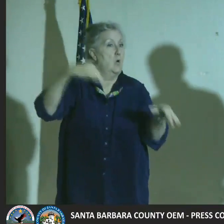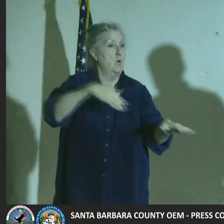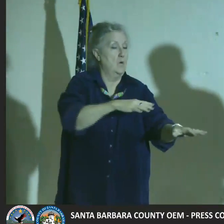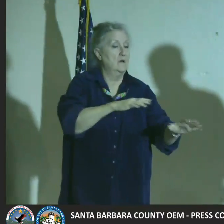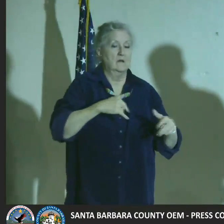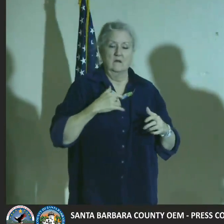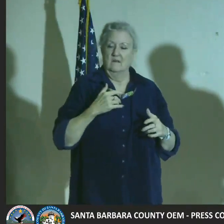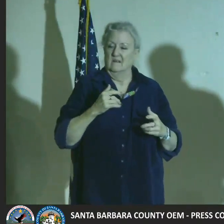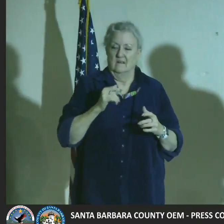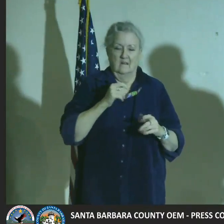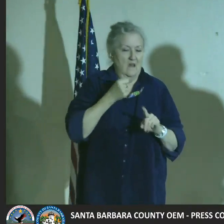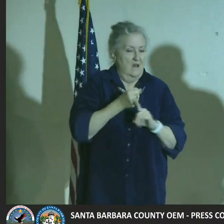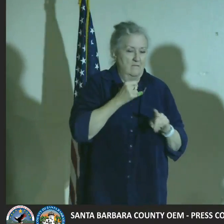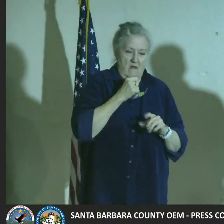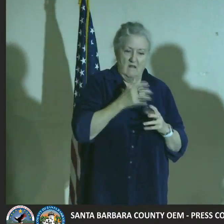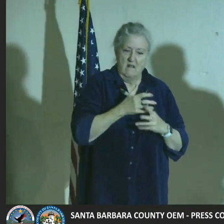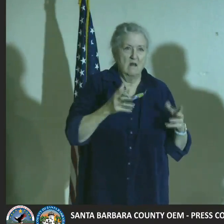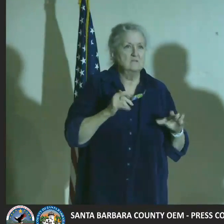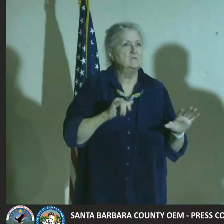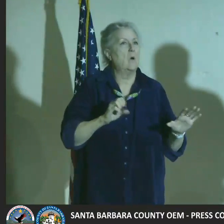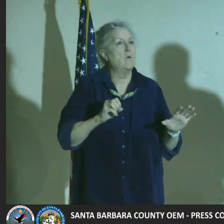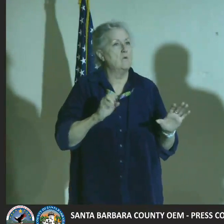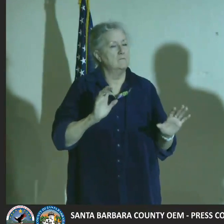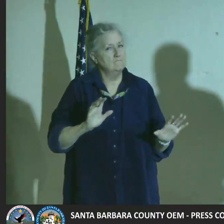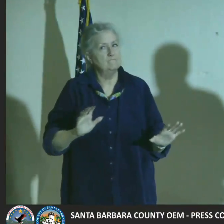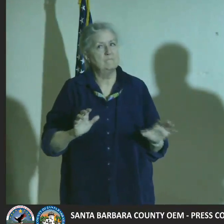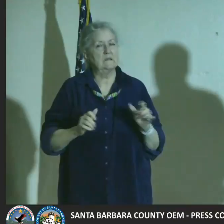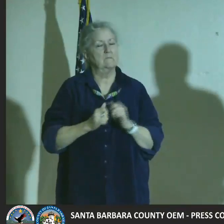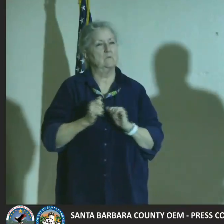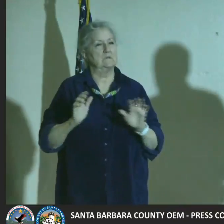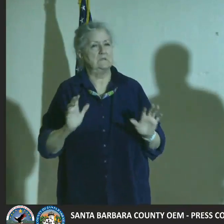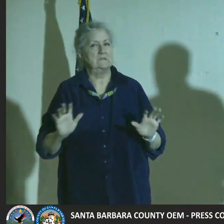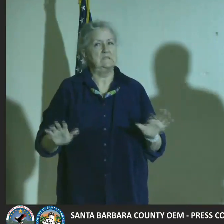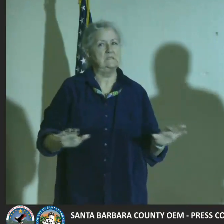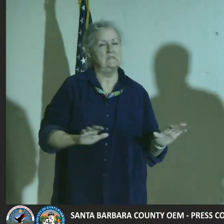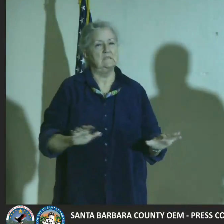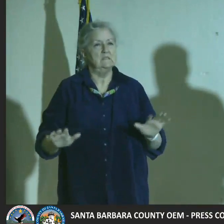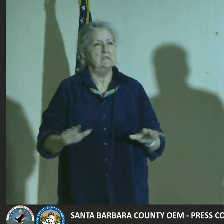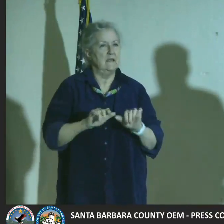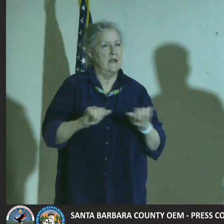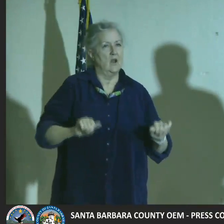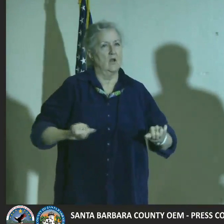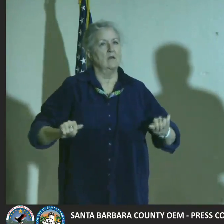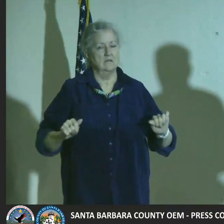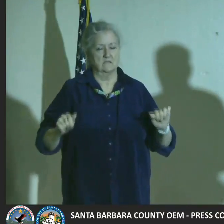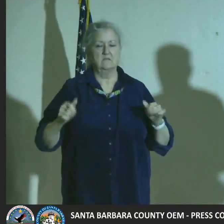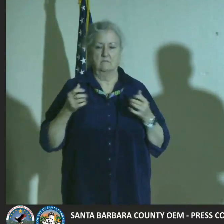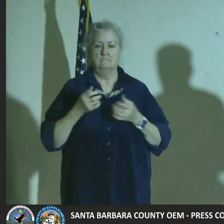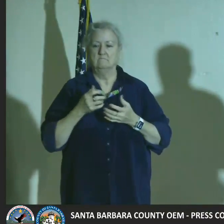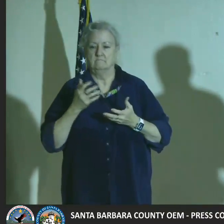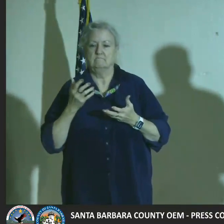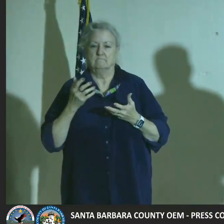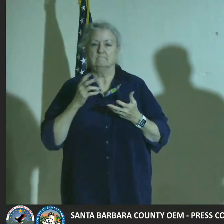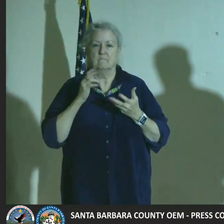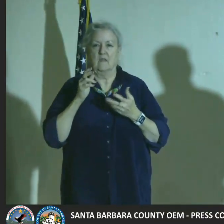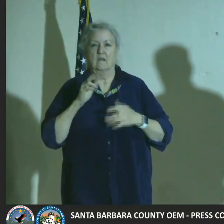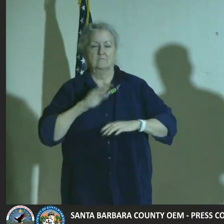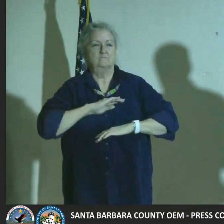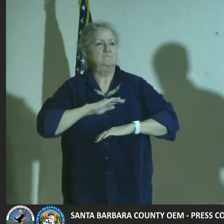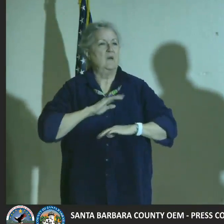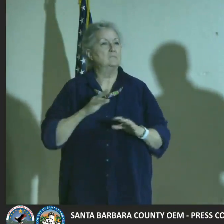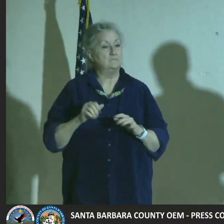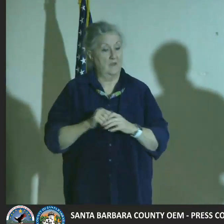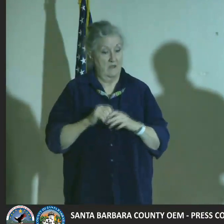any, impacts from these intensities. So for the most part, the area has been spared, and very fortunately.